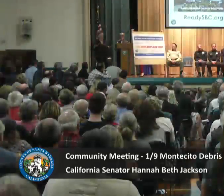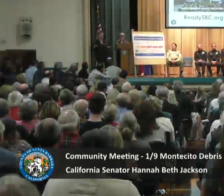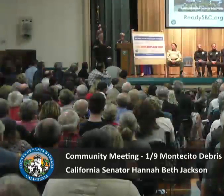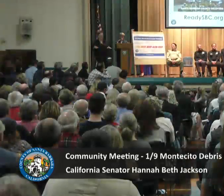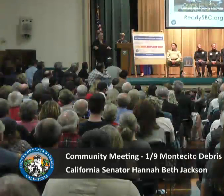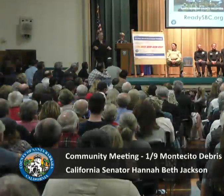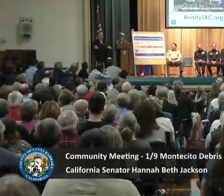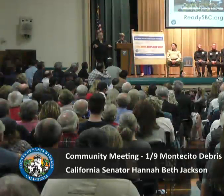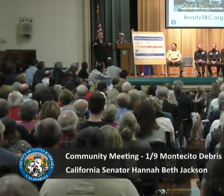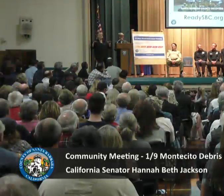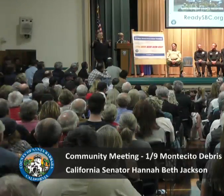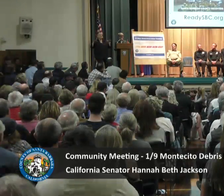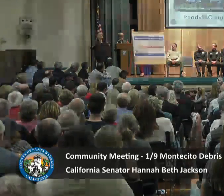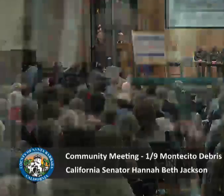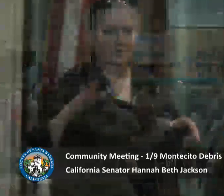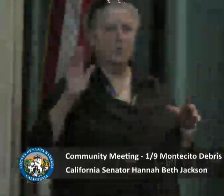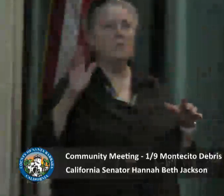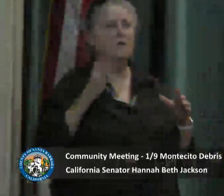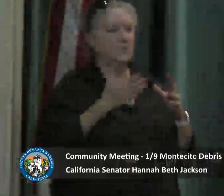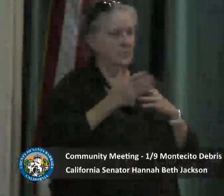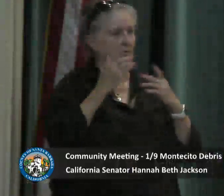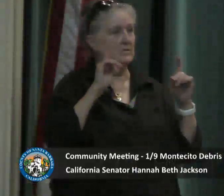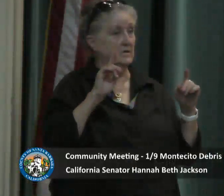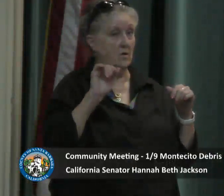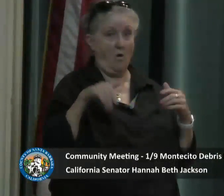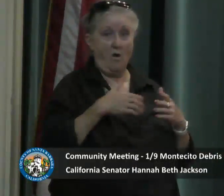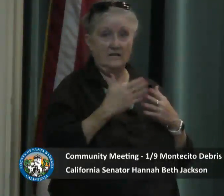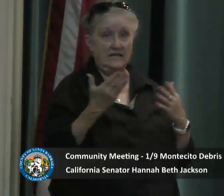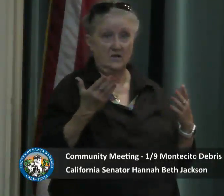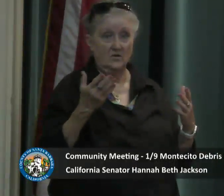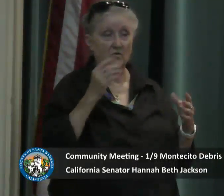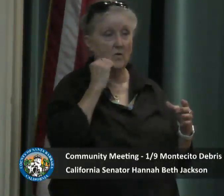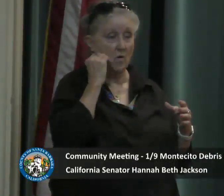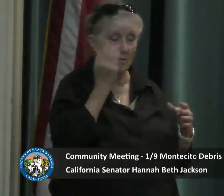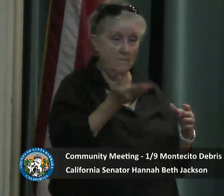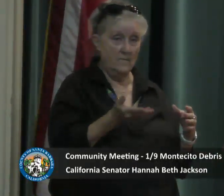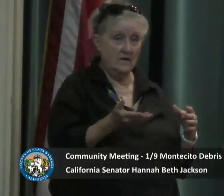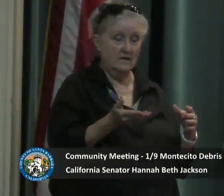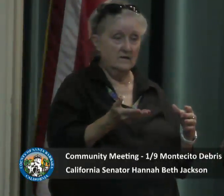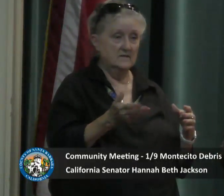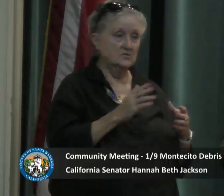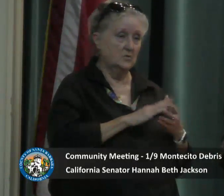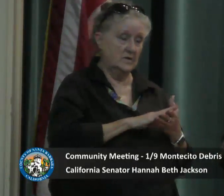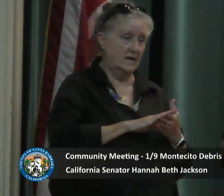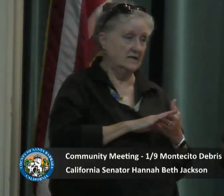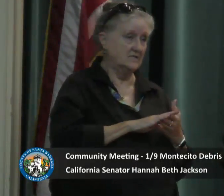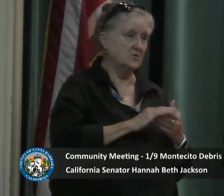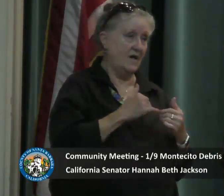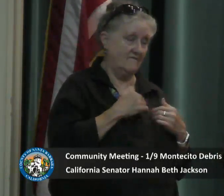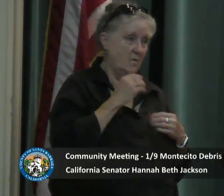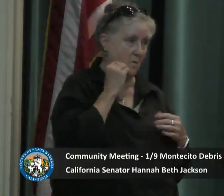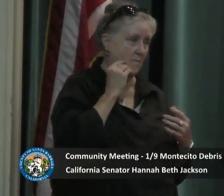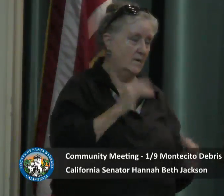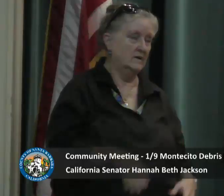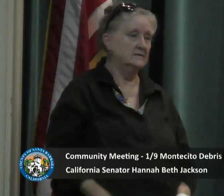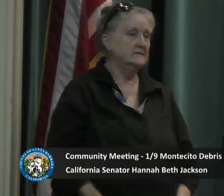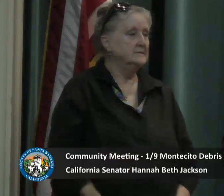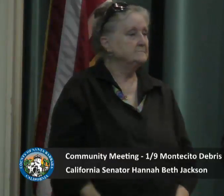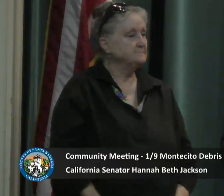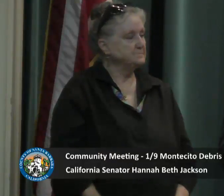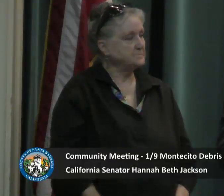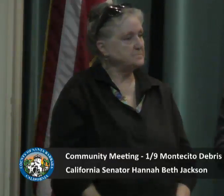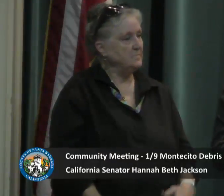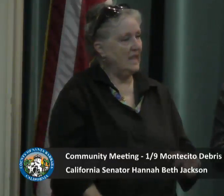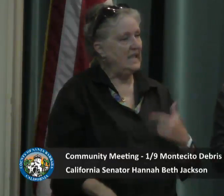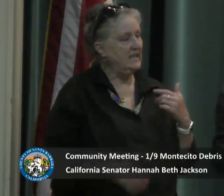We will get through this. And you're all here. You're all home. And it's so nice to have you home. I live very